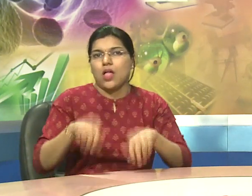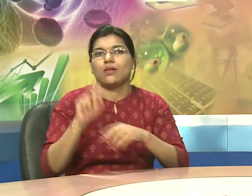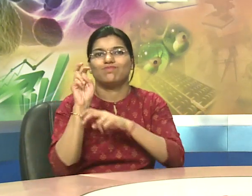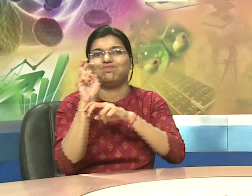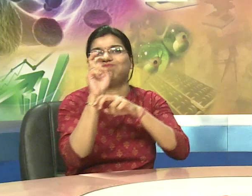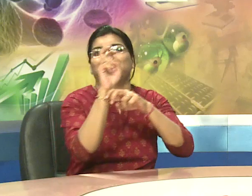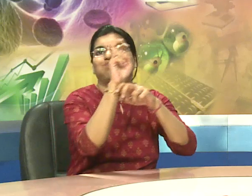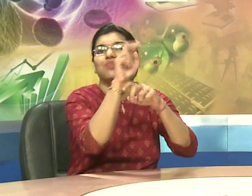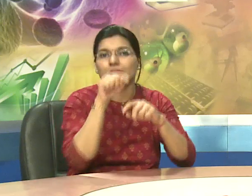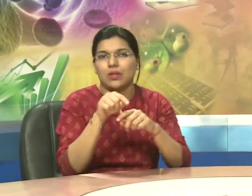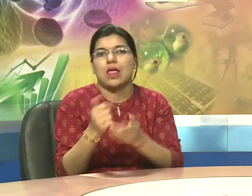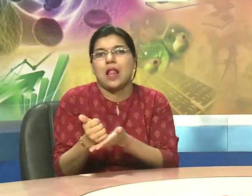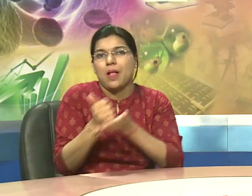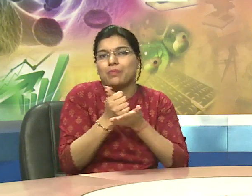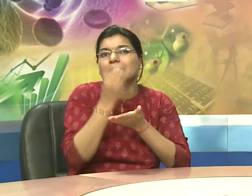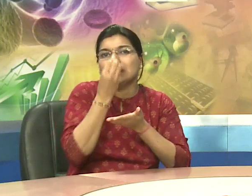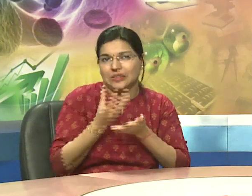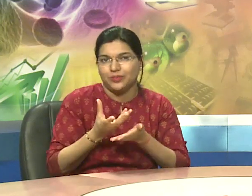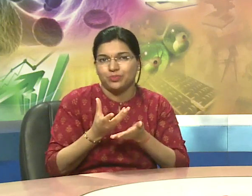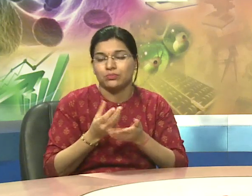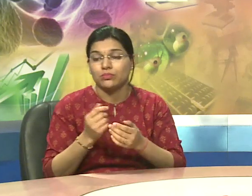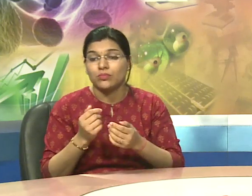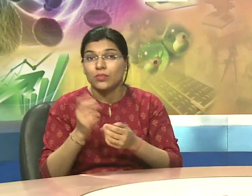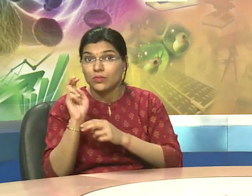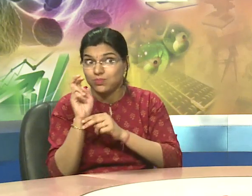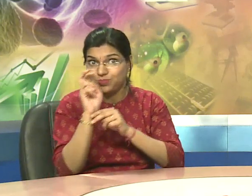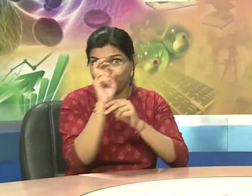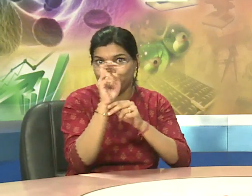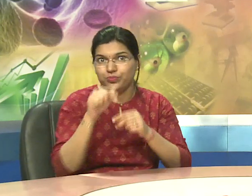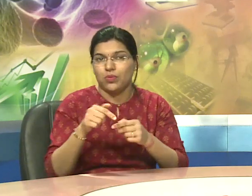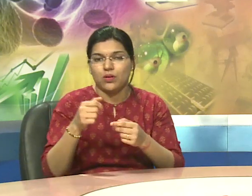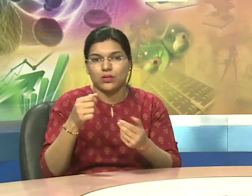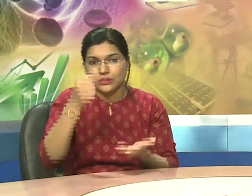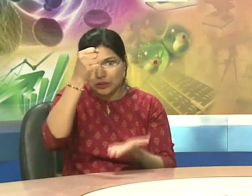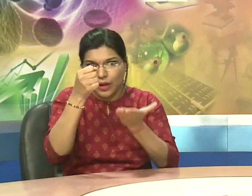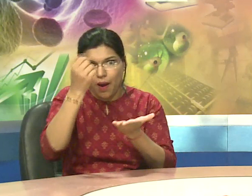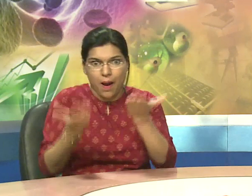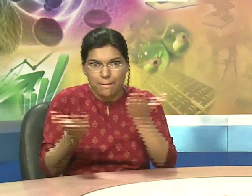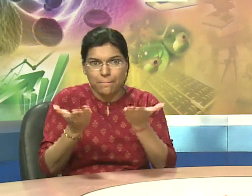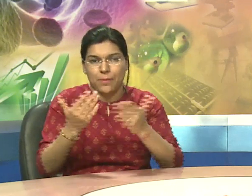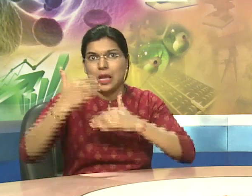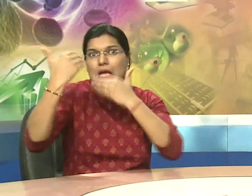one-way roads through which we can stuck. Ropeway transport help us